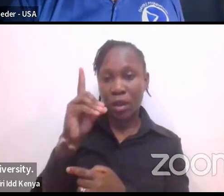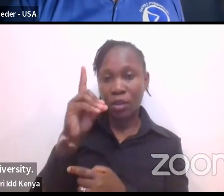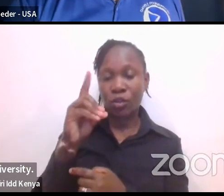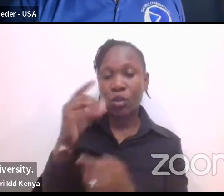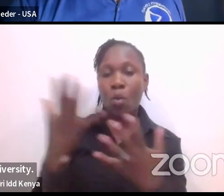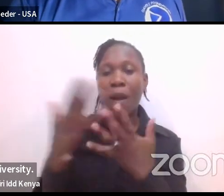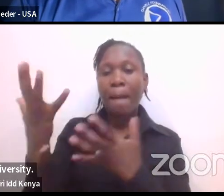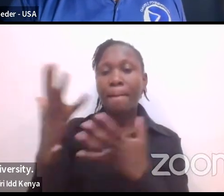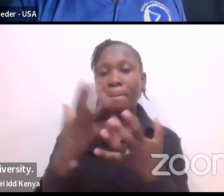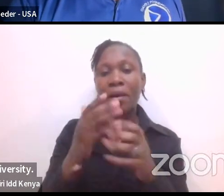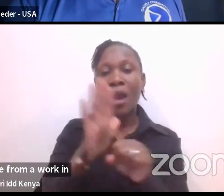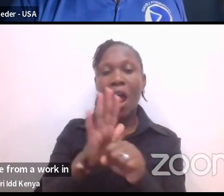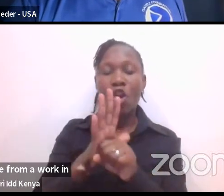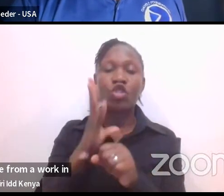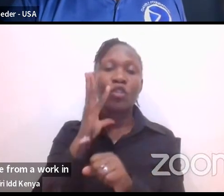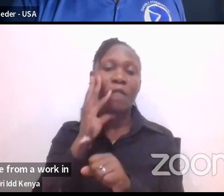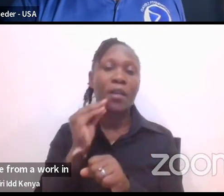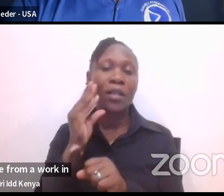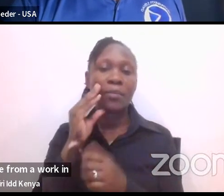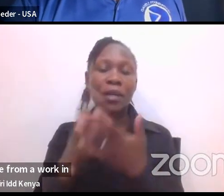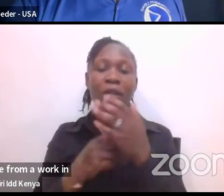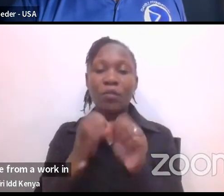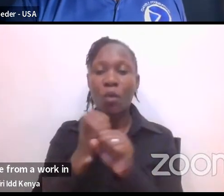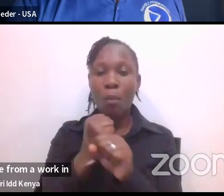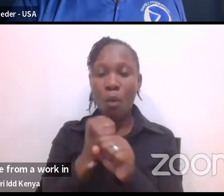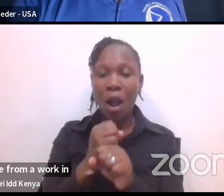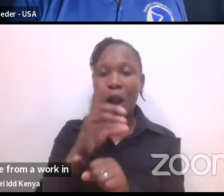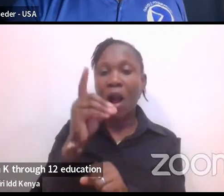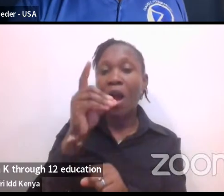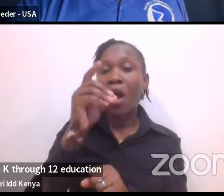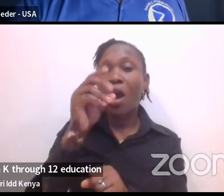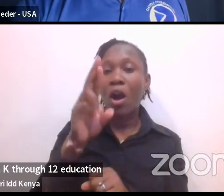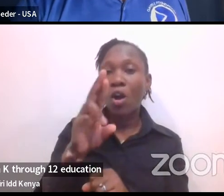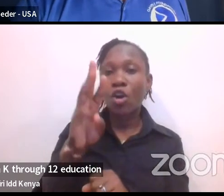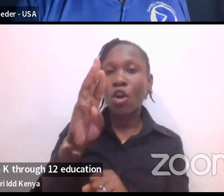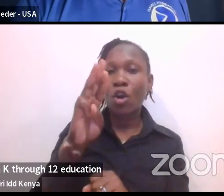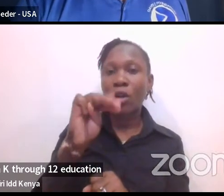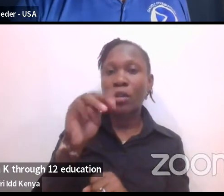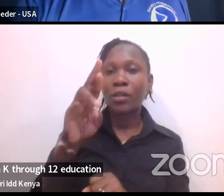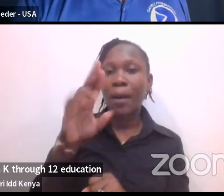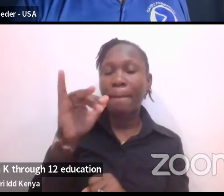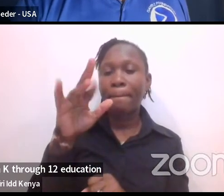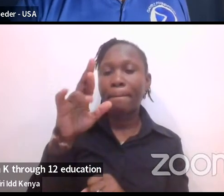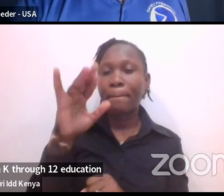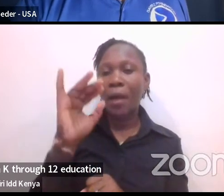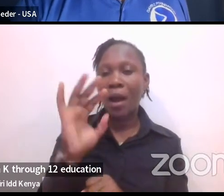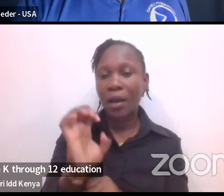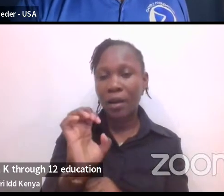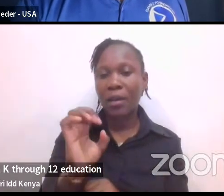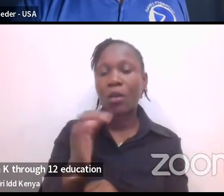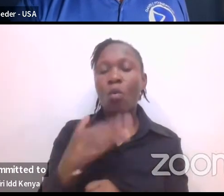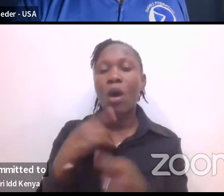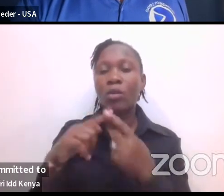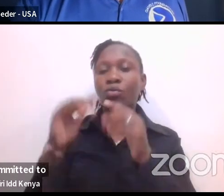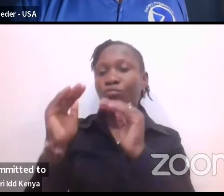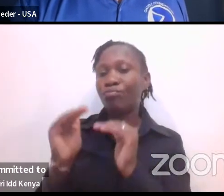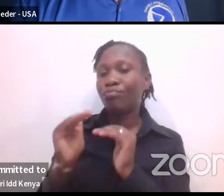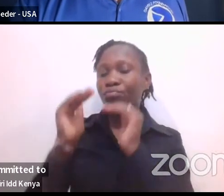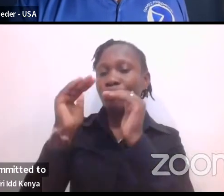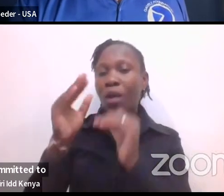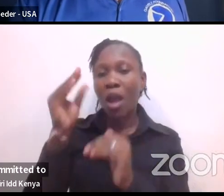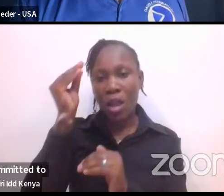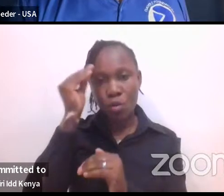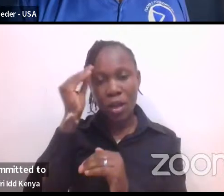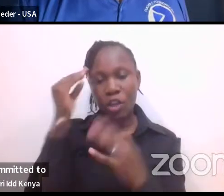work in K-12 education. Dr. Murray is deeply committed to advancing educational practices that